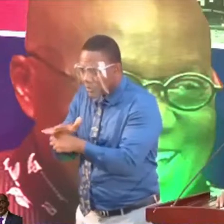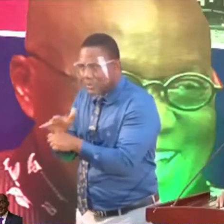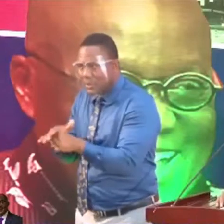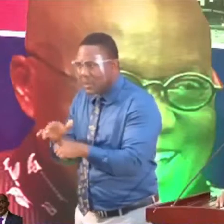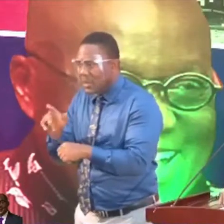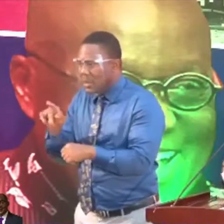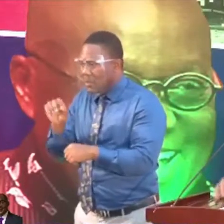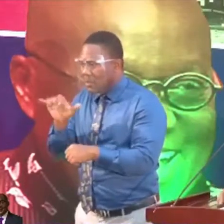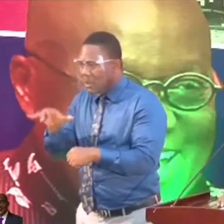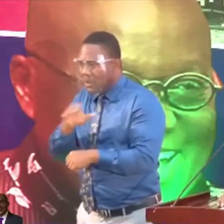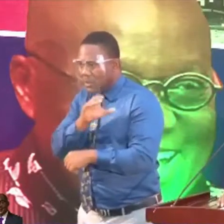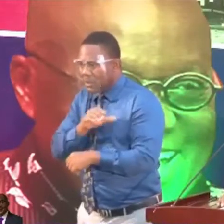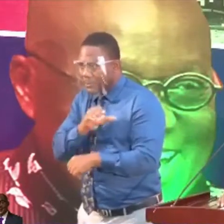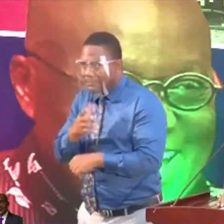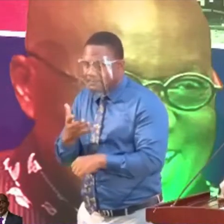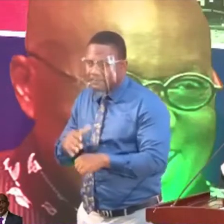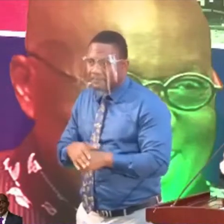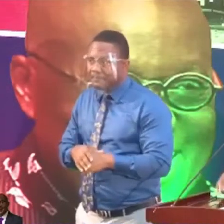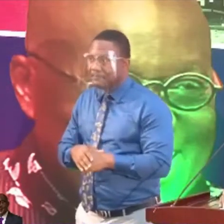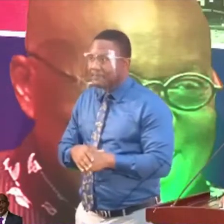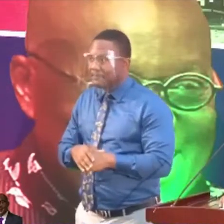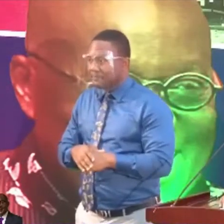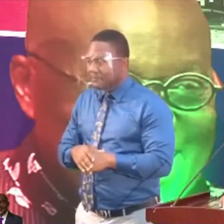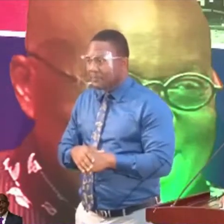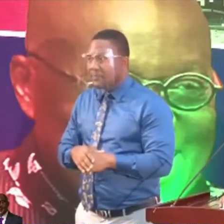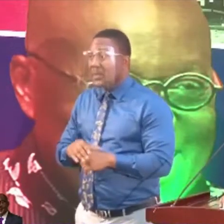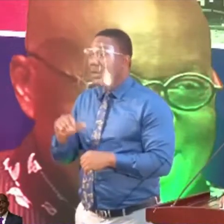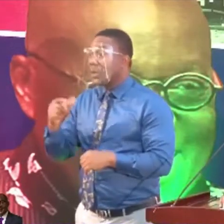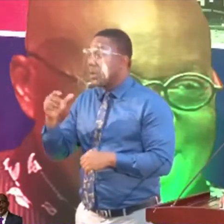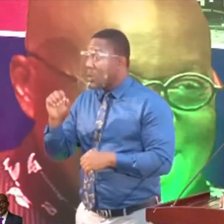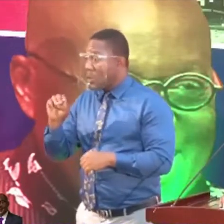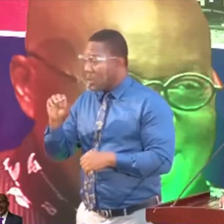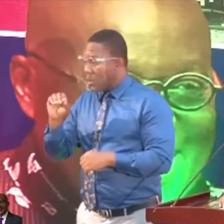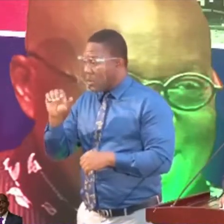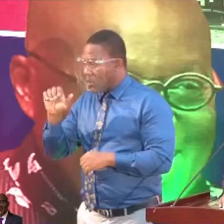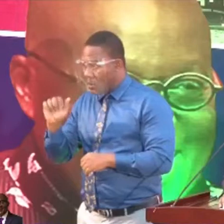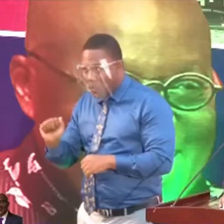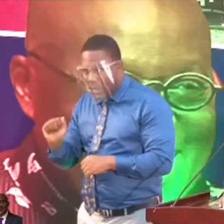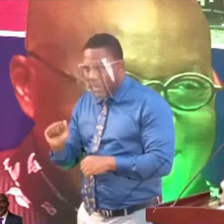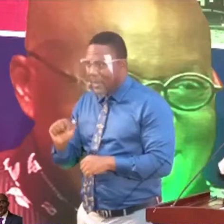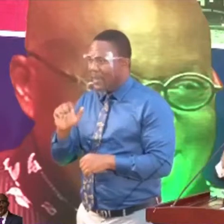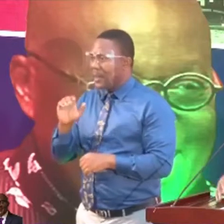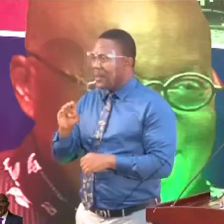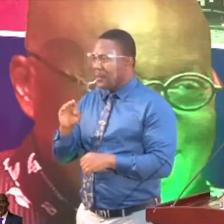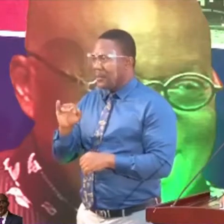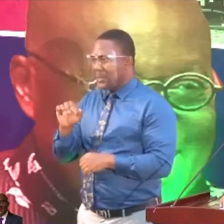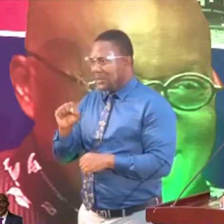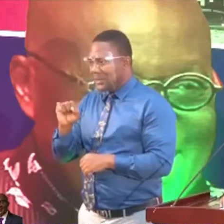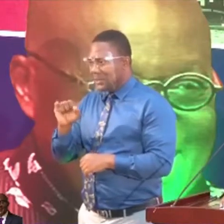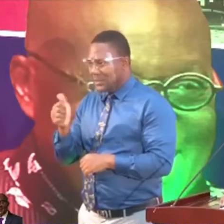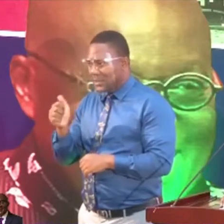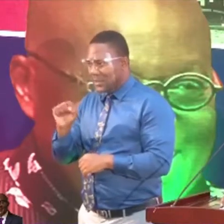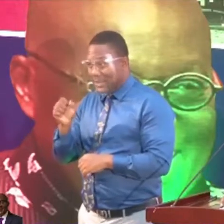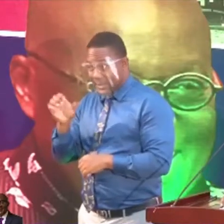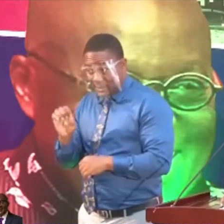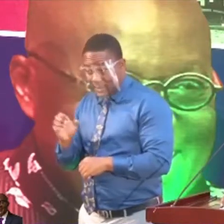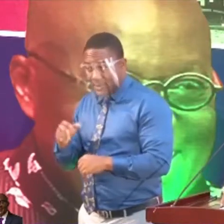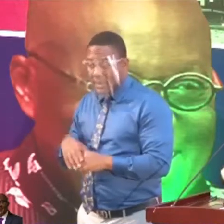polyclinic at BCRC, at Gomoa, Daurompong, Ekumfi,